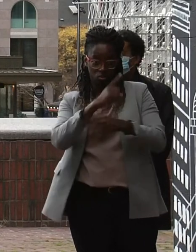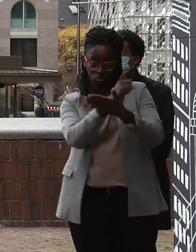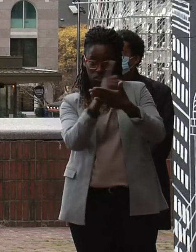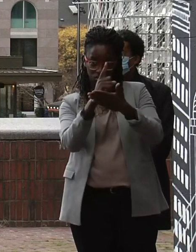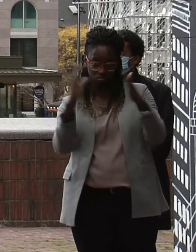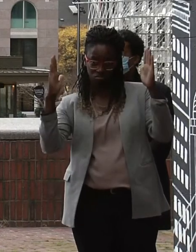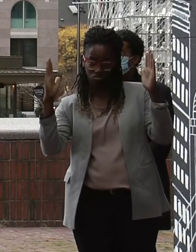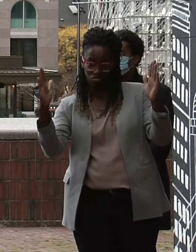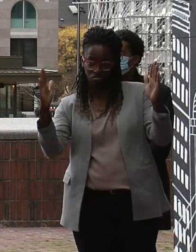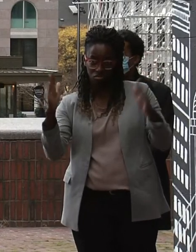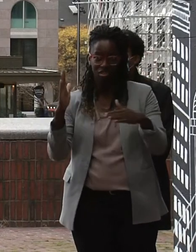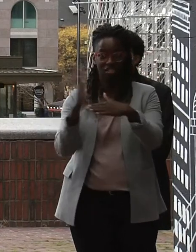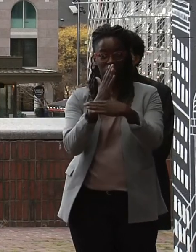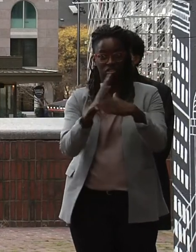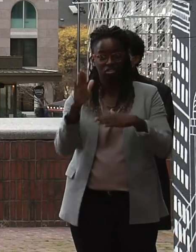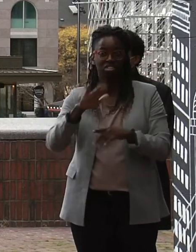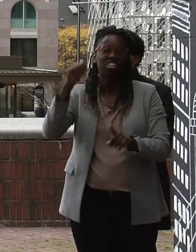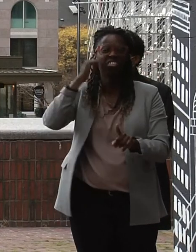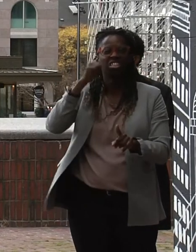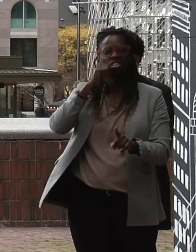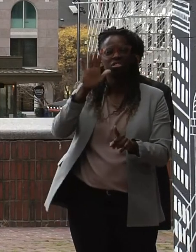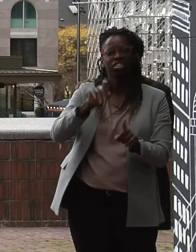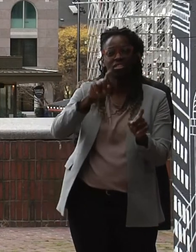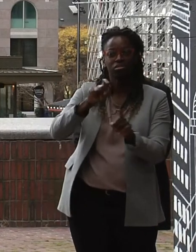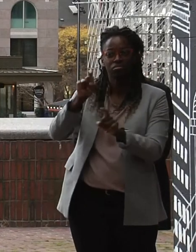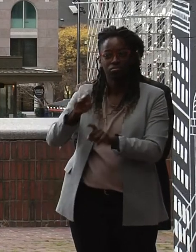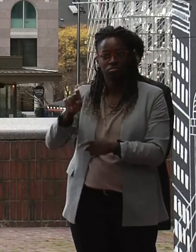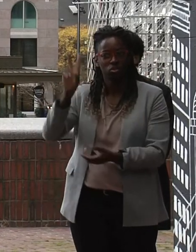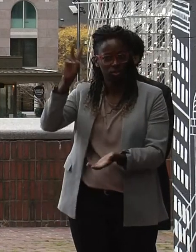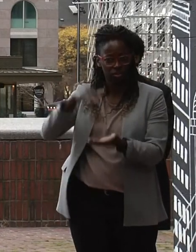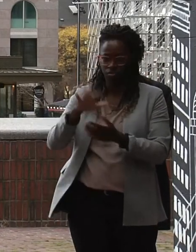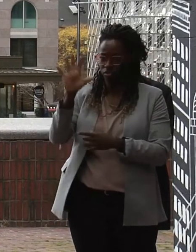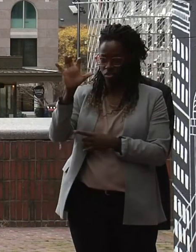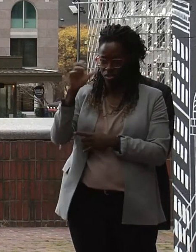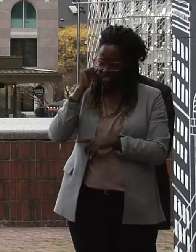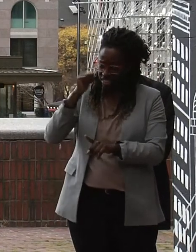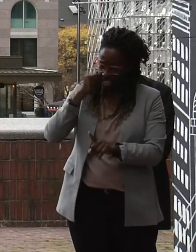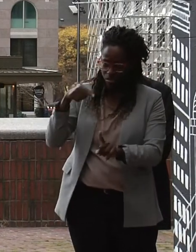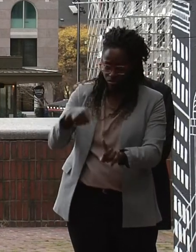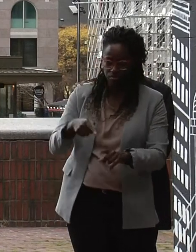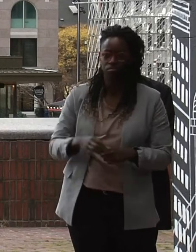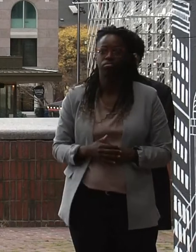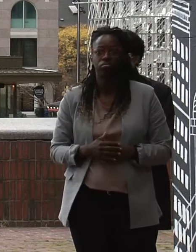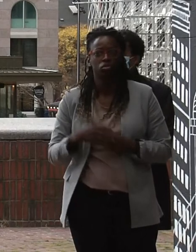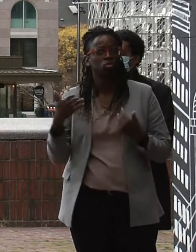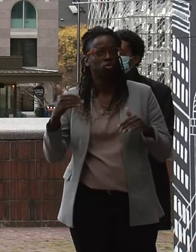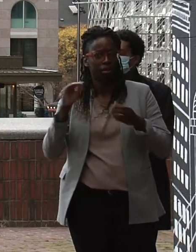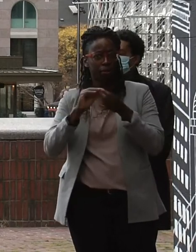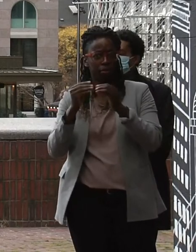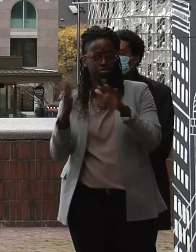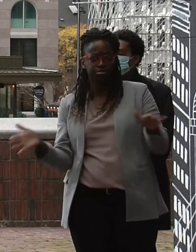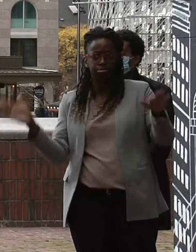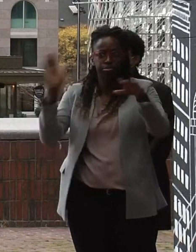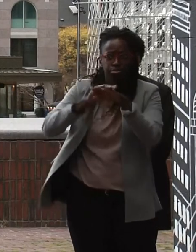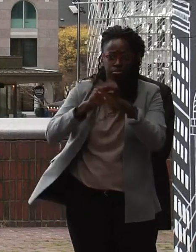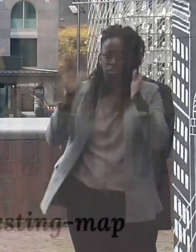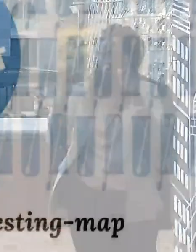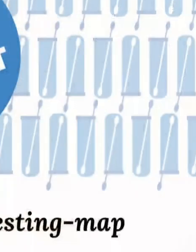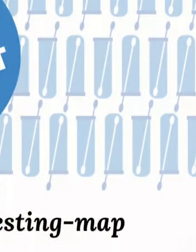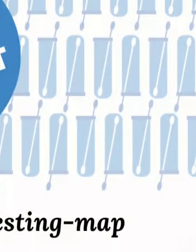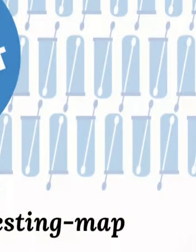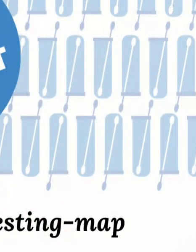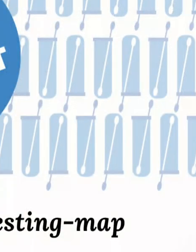2,500 Bostonians got tested each day. That was a really big increase compared to the 1,780 from the week before. The Get the Test Boston campaign